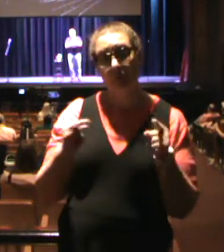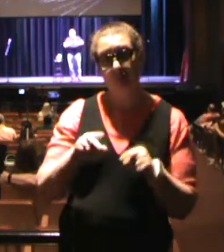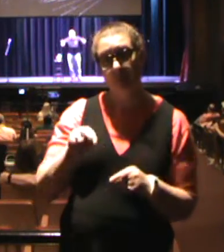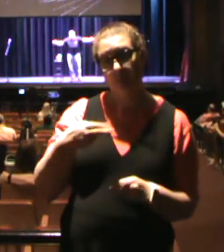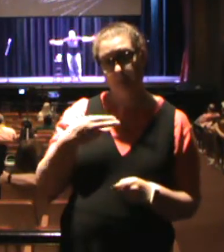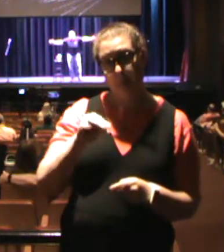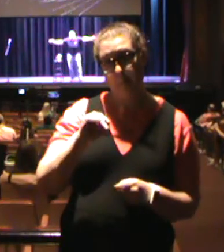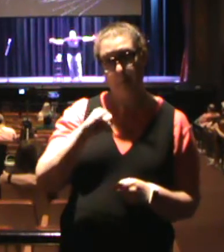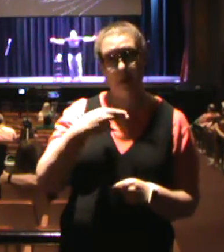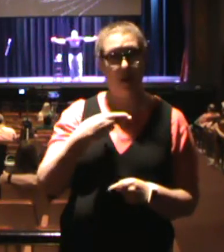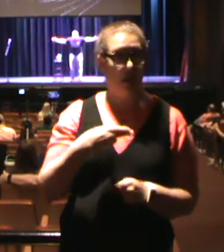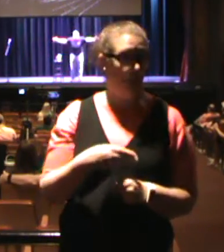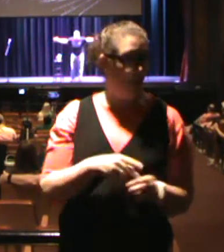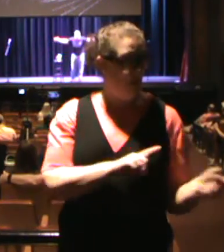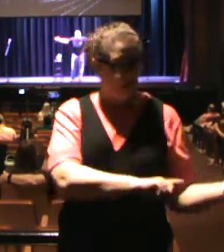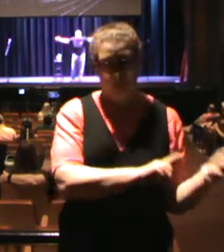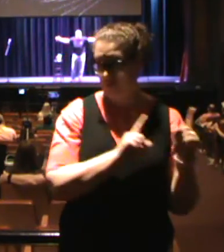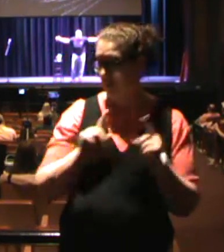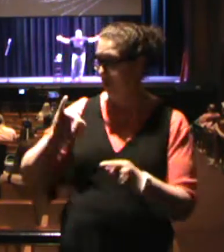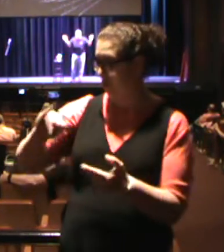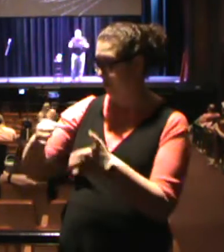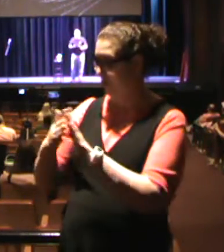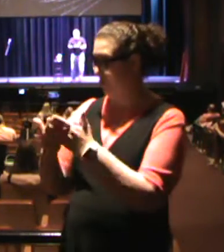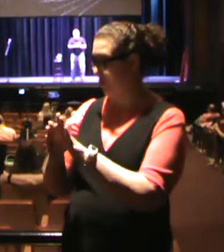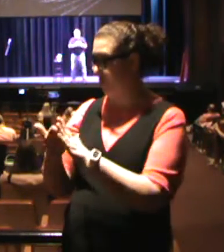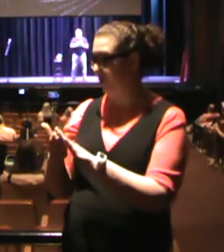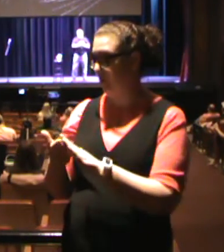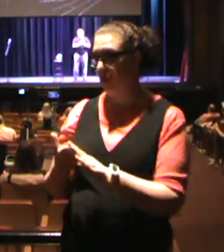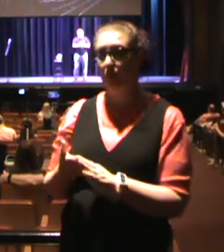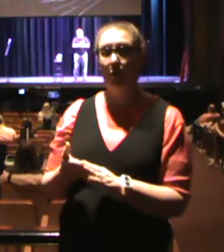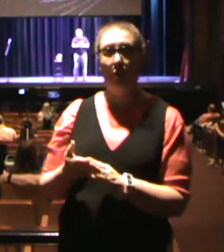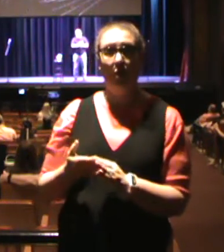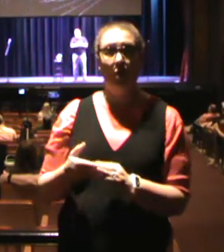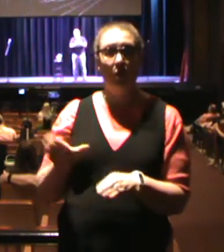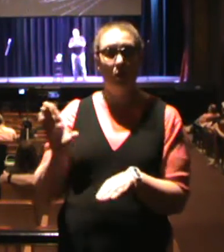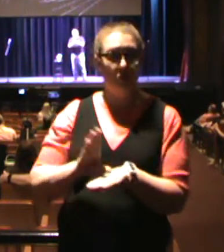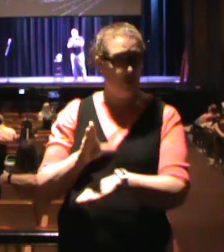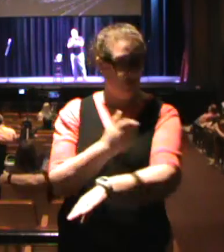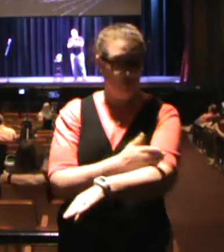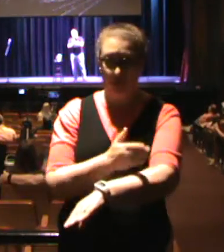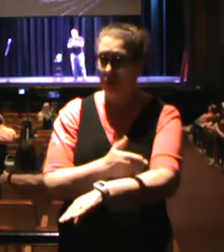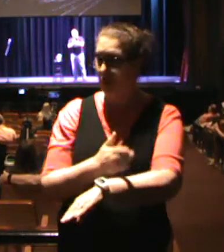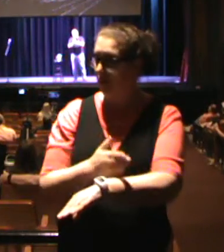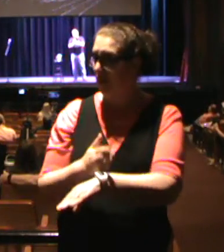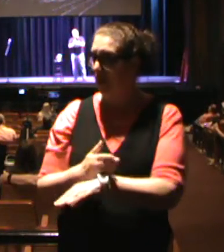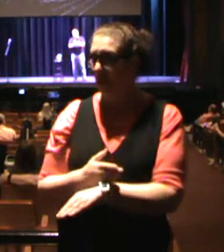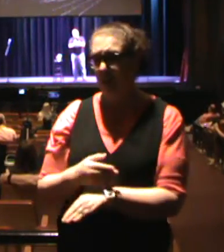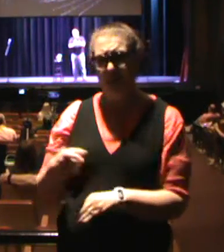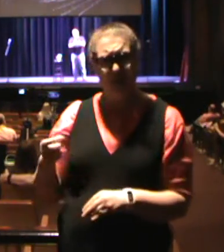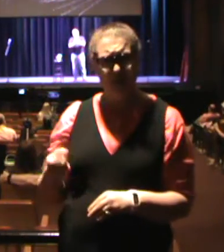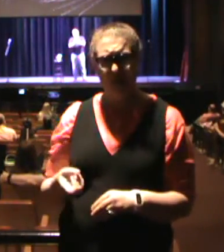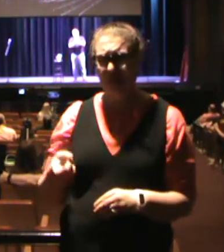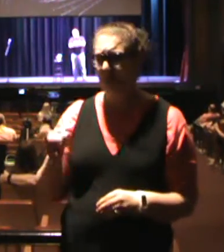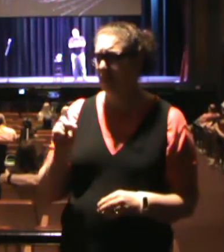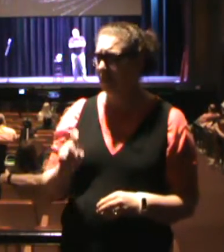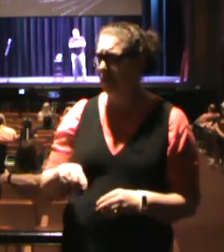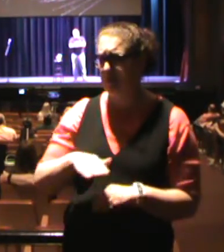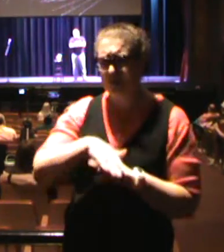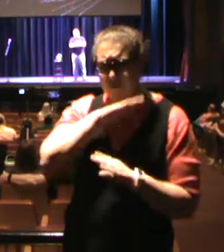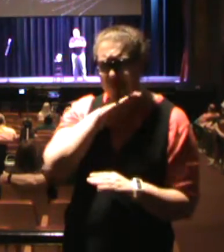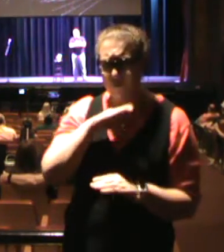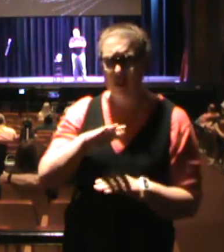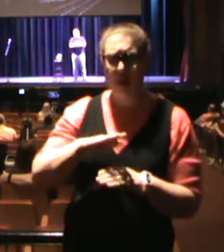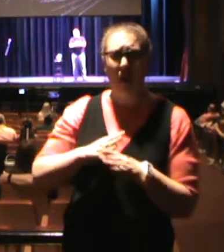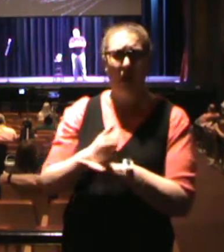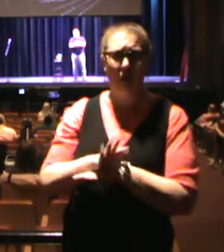returns, the wheels had fallen off the church spiritually. And it had to be so frustrating. It had to be so frustrating for Nehemiah after all the